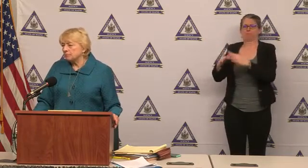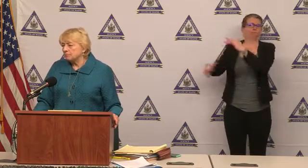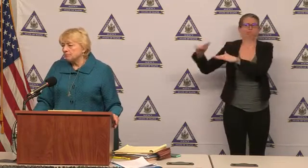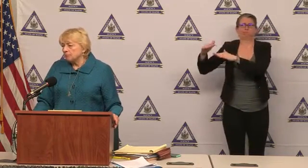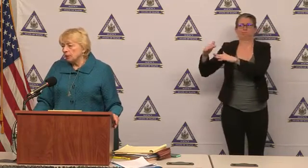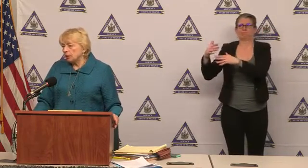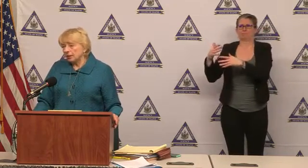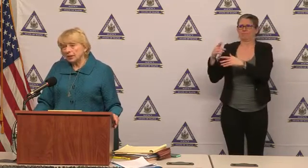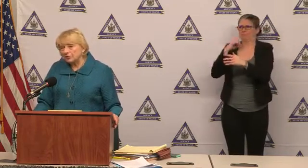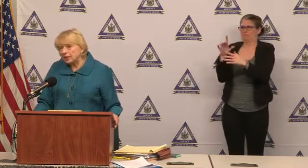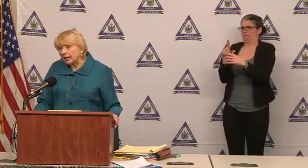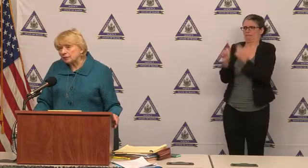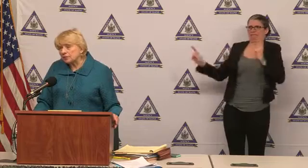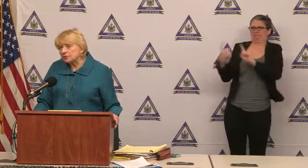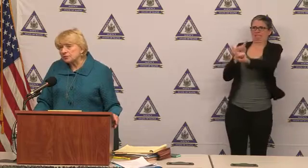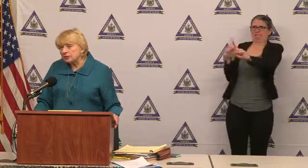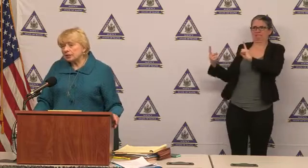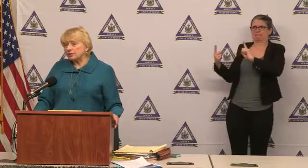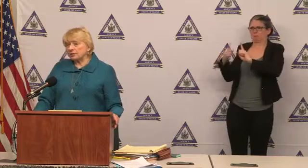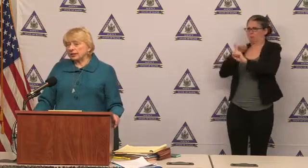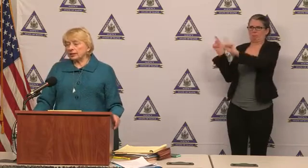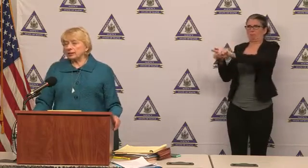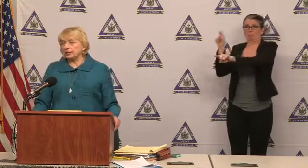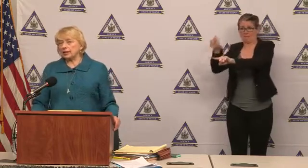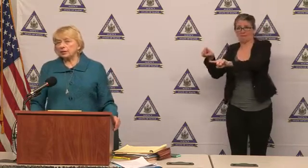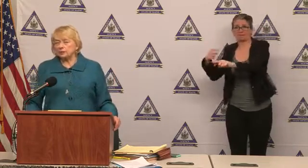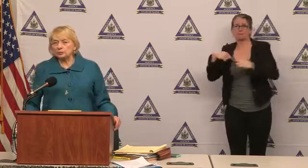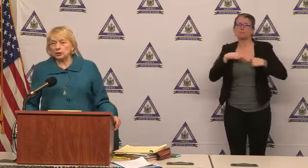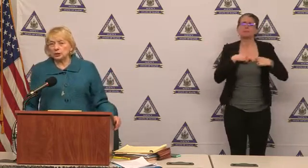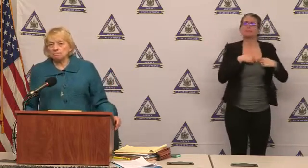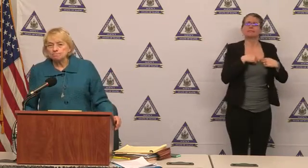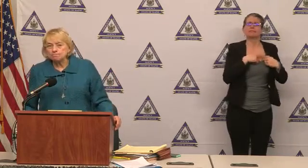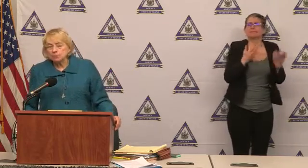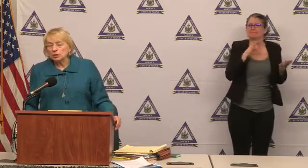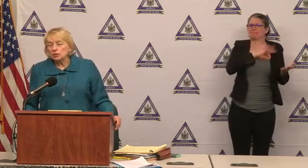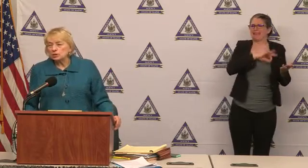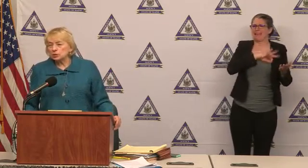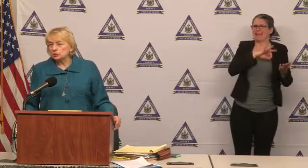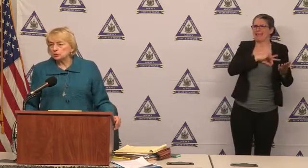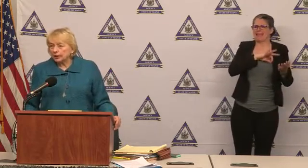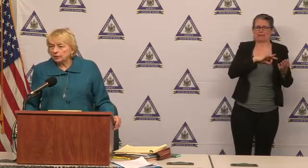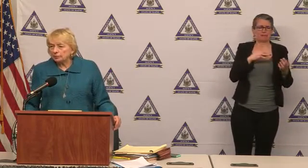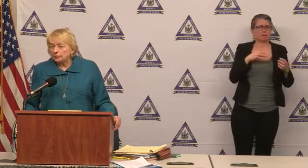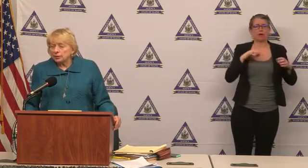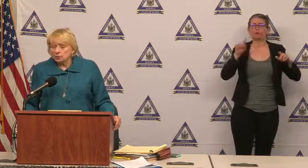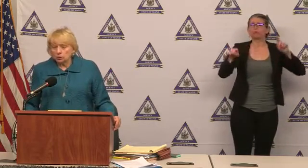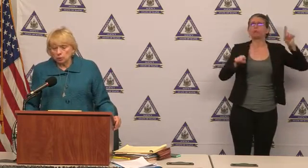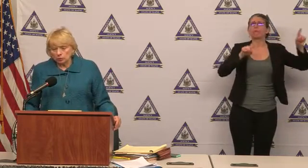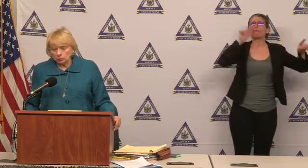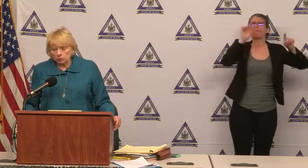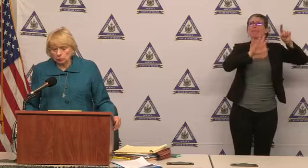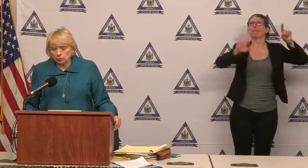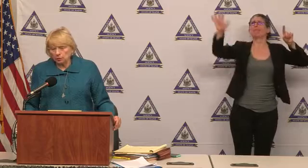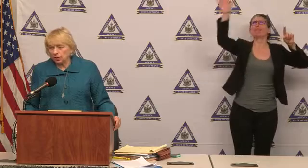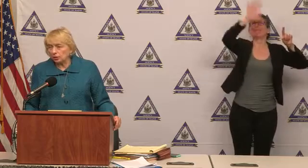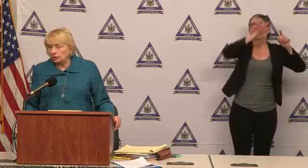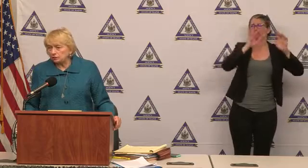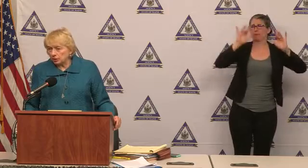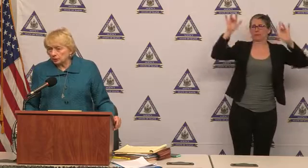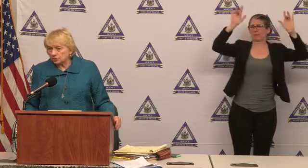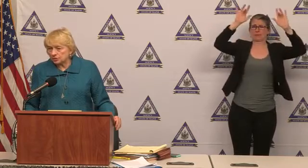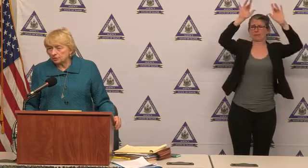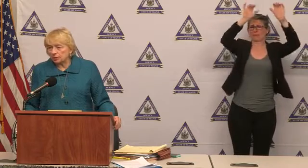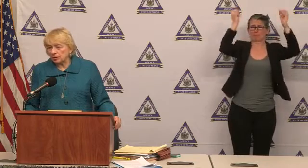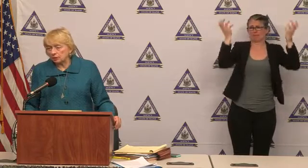different kinds of gatherings that they tend to attract. So we're looking at all